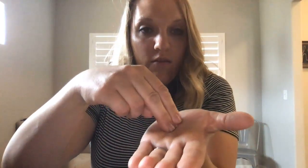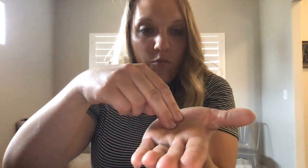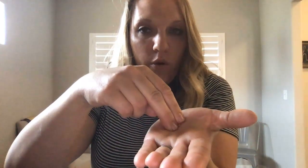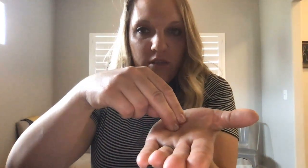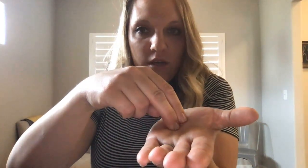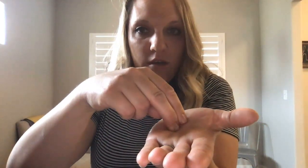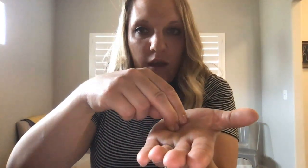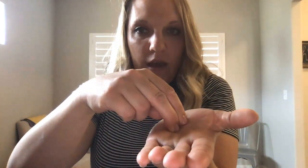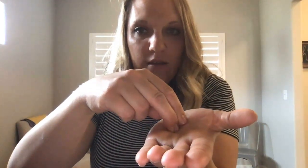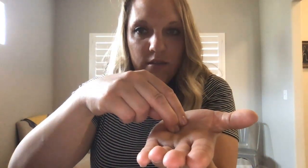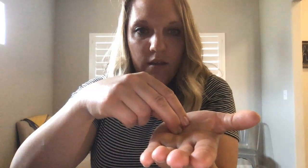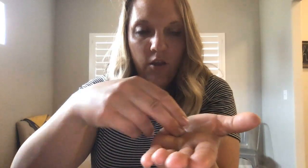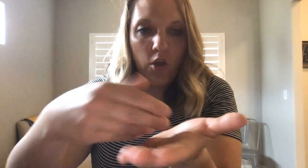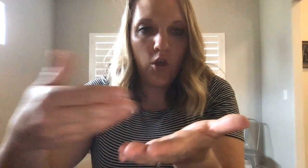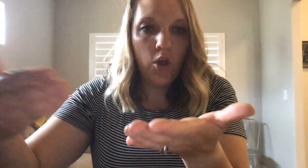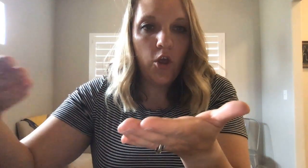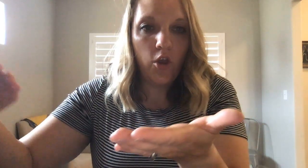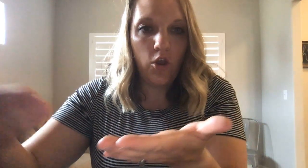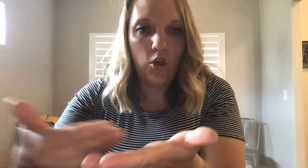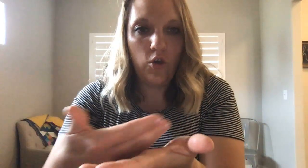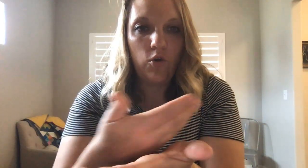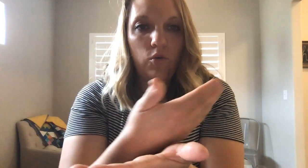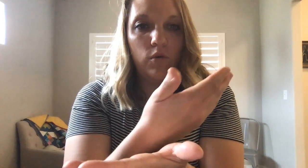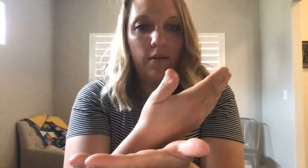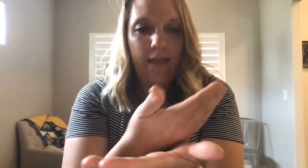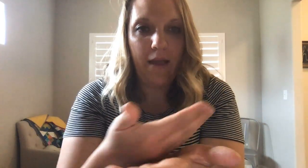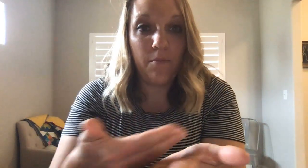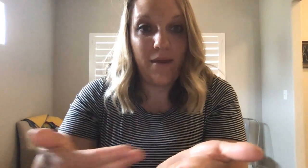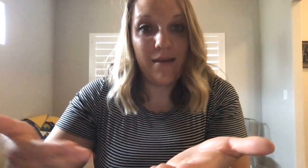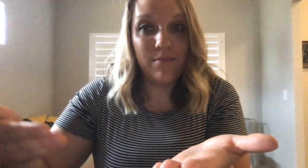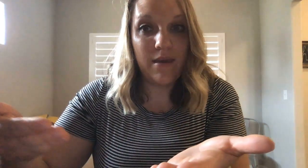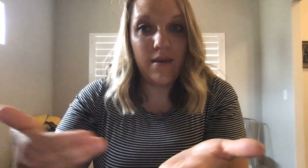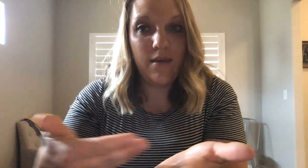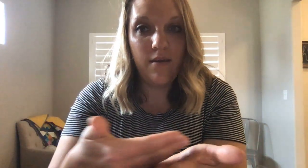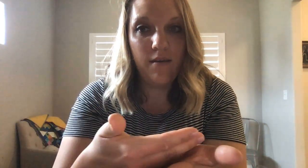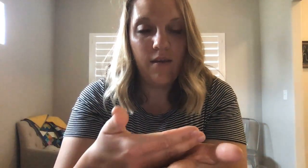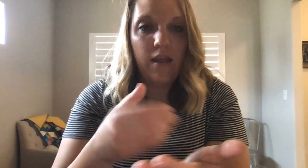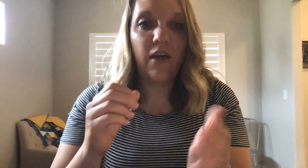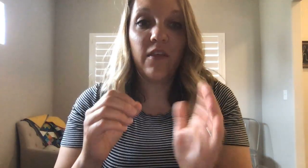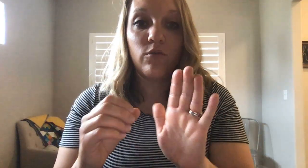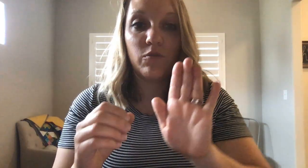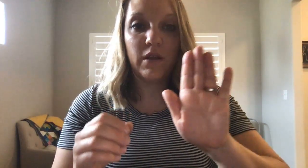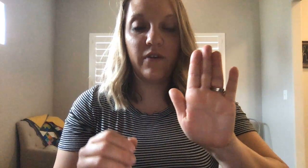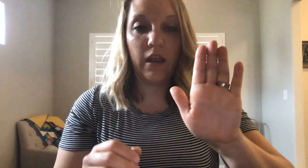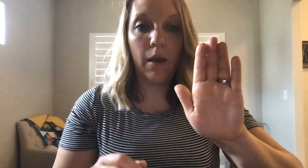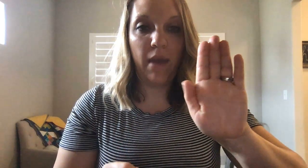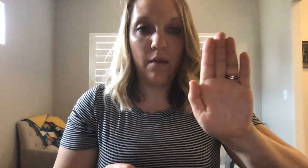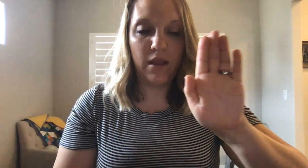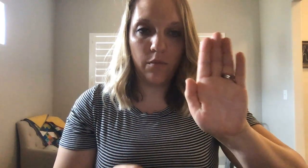This. Point to your hand. New. Like a baby. Now this one's pretty fun. Commandment. Put